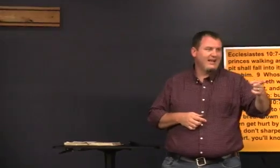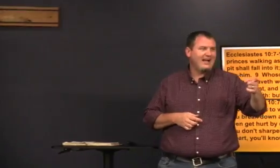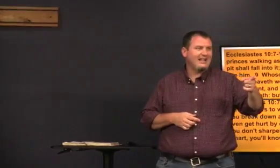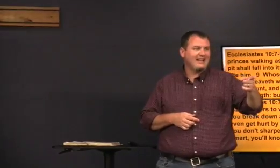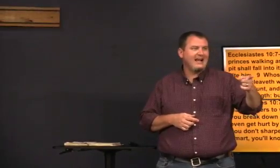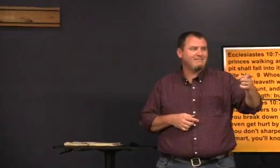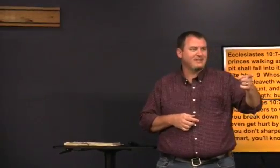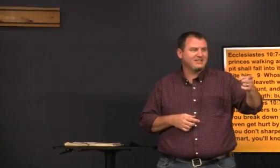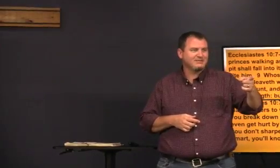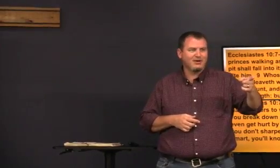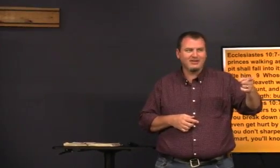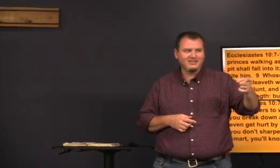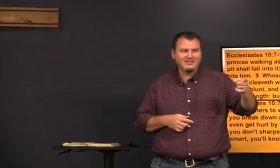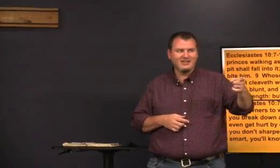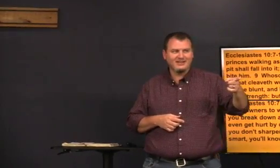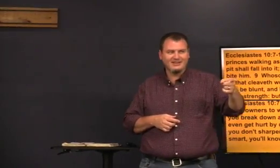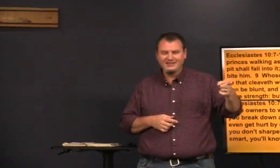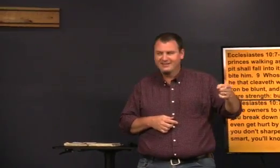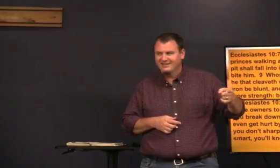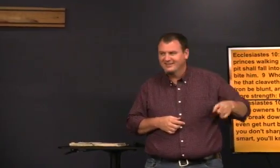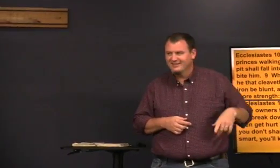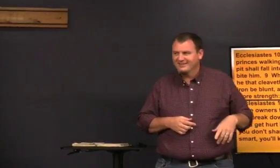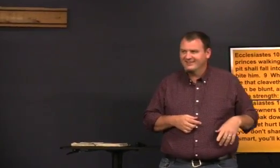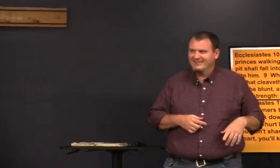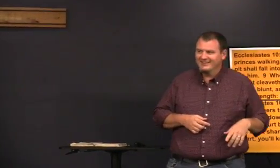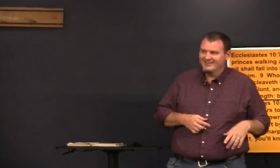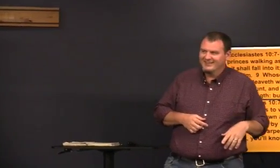I laugh because Mark is young.